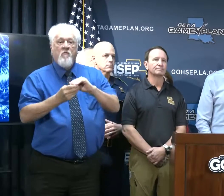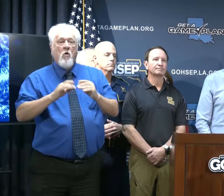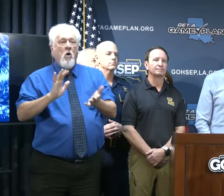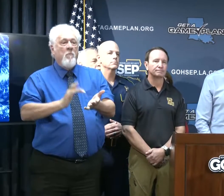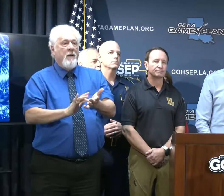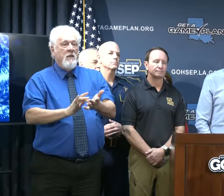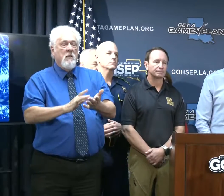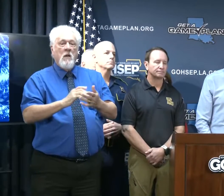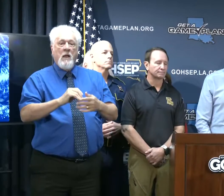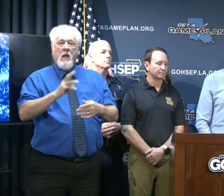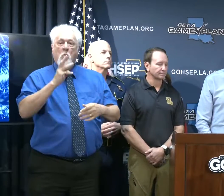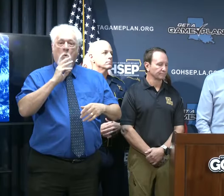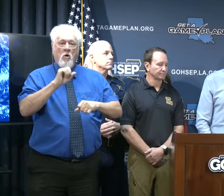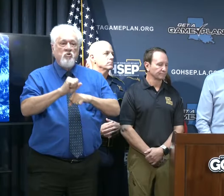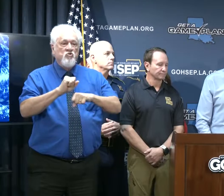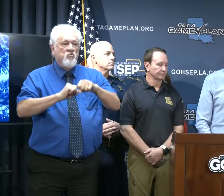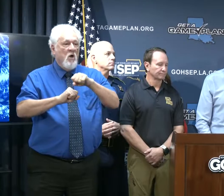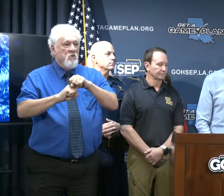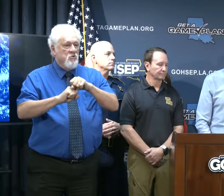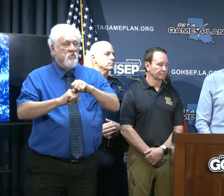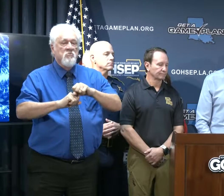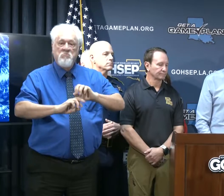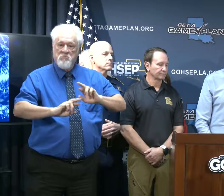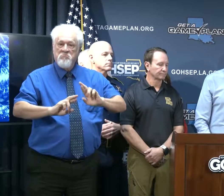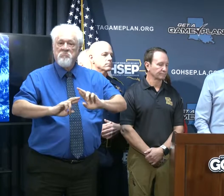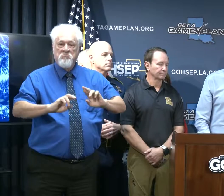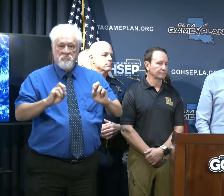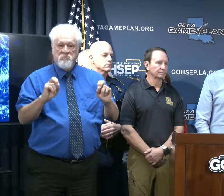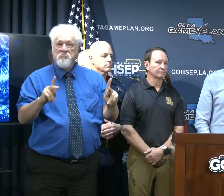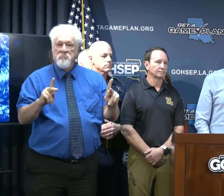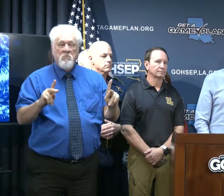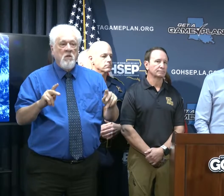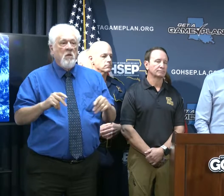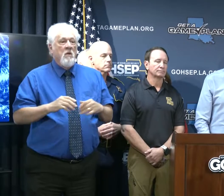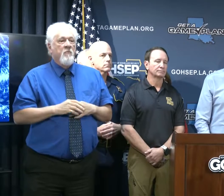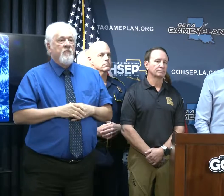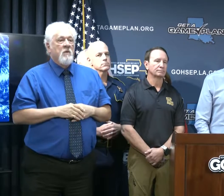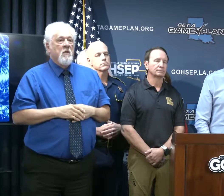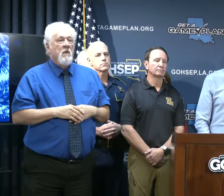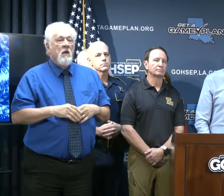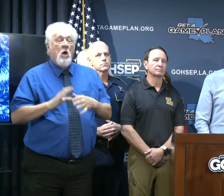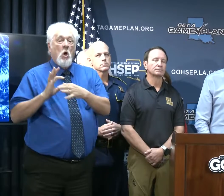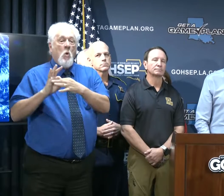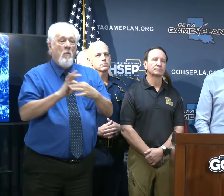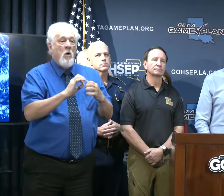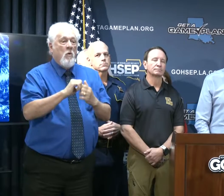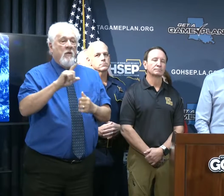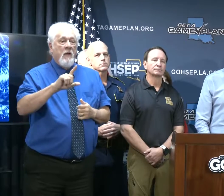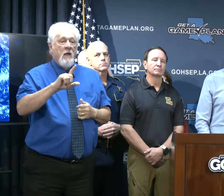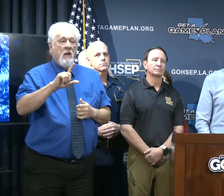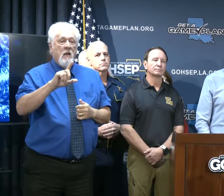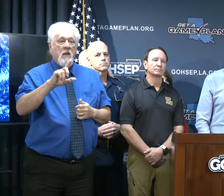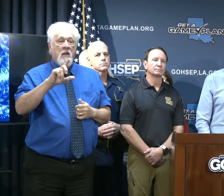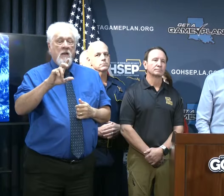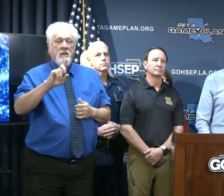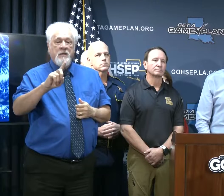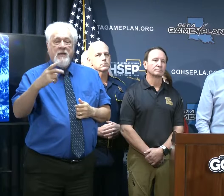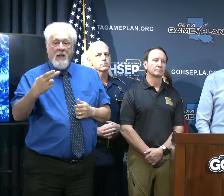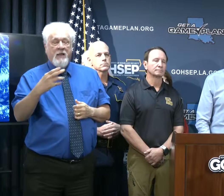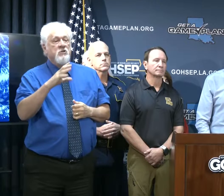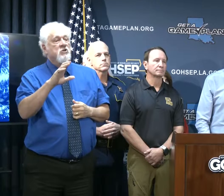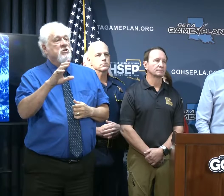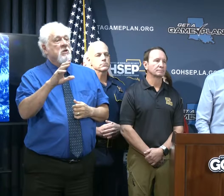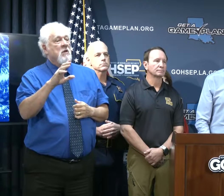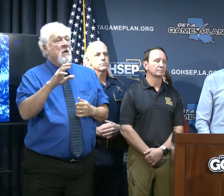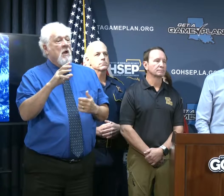medical and water structures are intact. In cooperation with LNHA, LDH